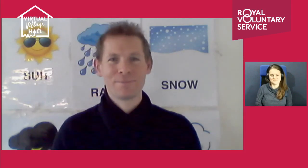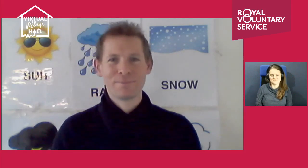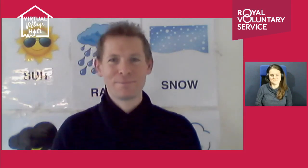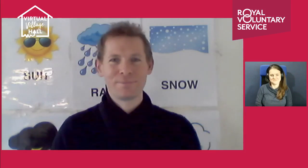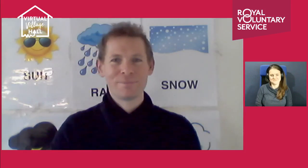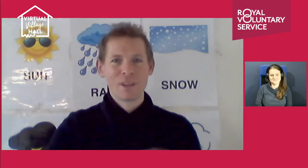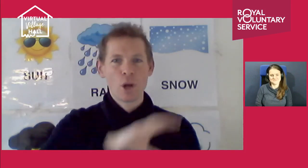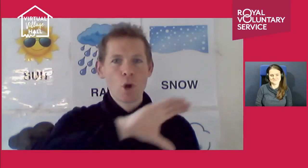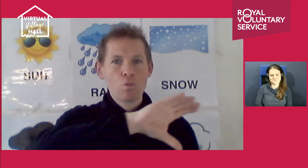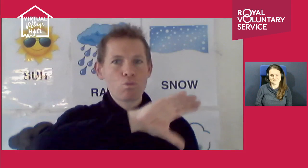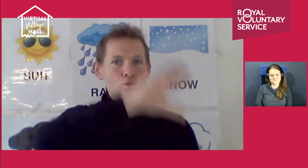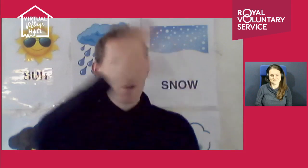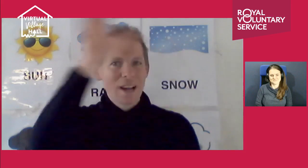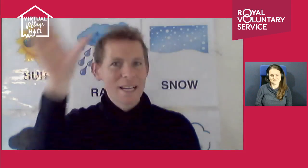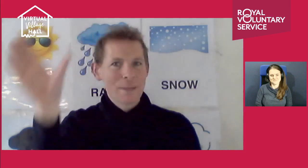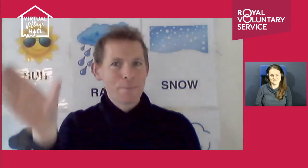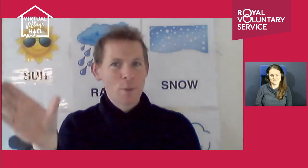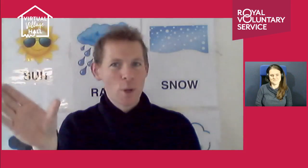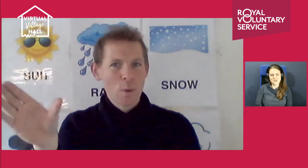bad,